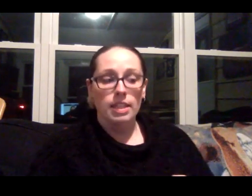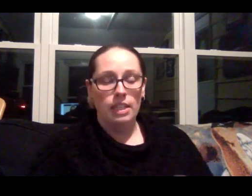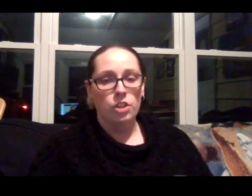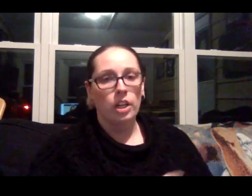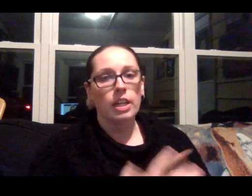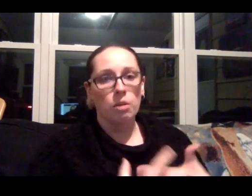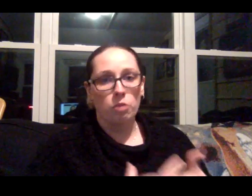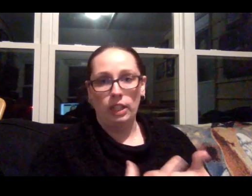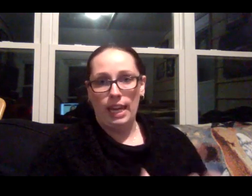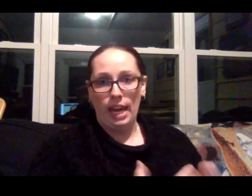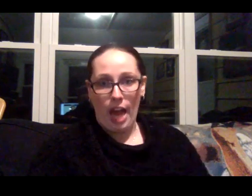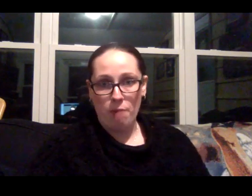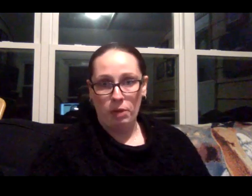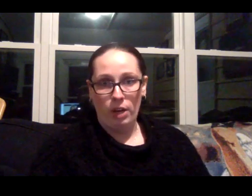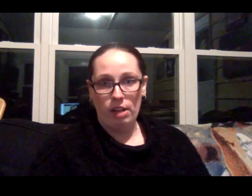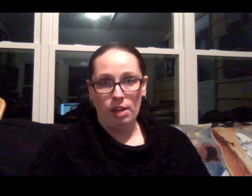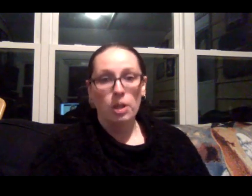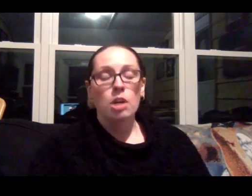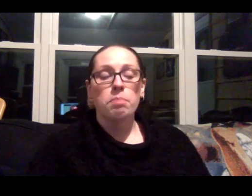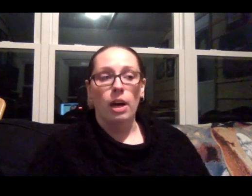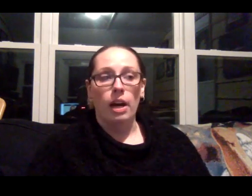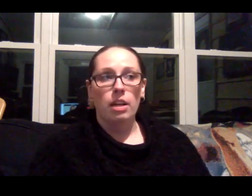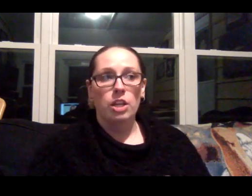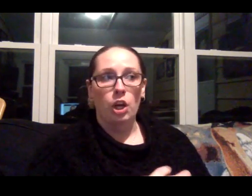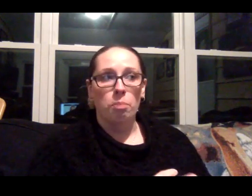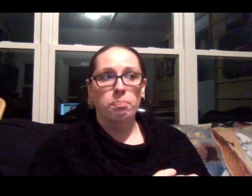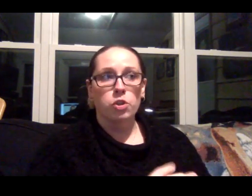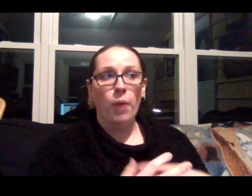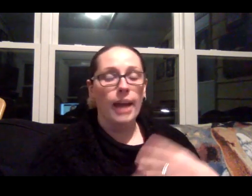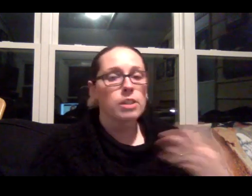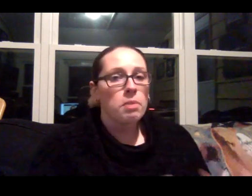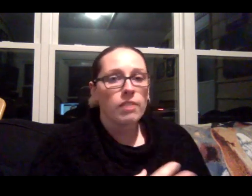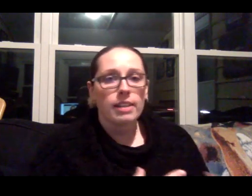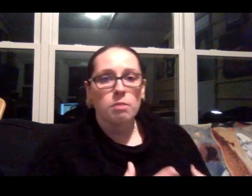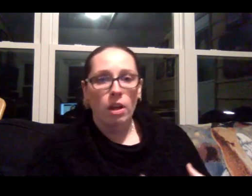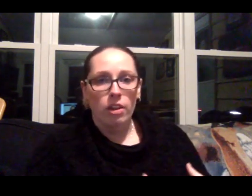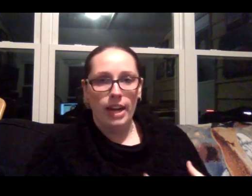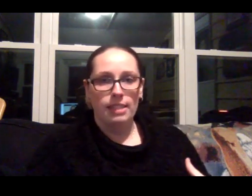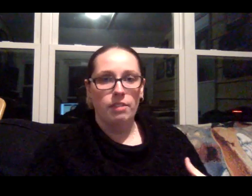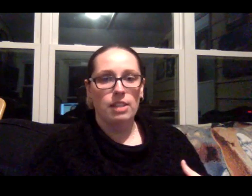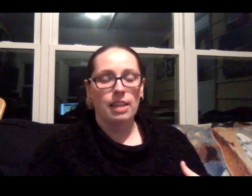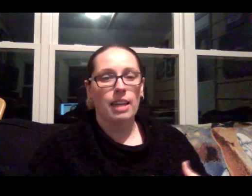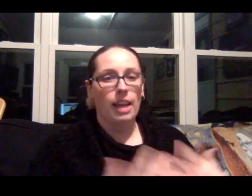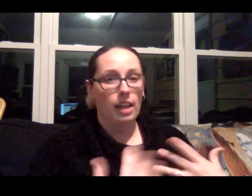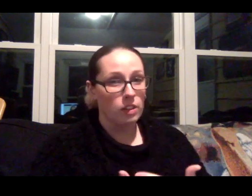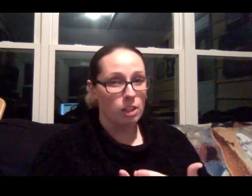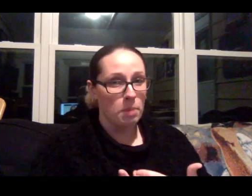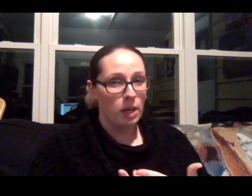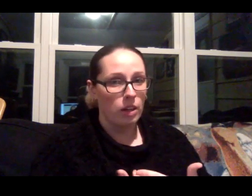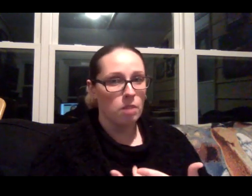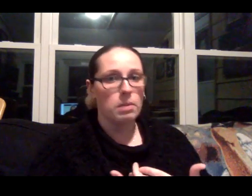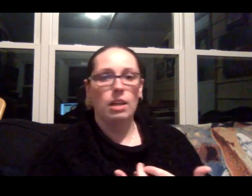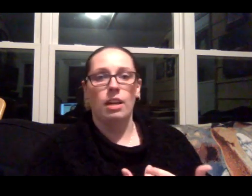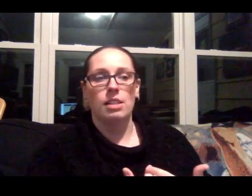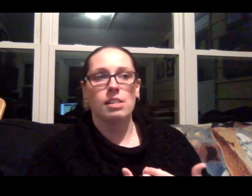the teacher, it really can't happen right now. But, you know, trying to provide some other activities, again, kind of falls on the